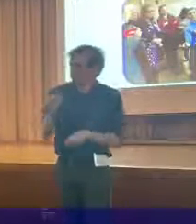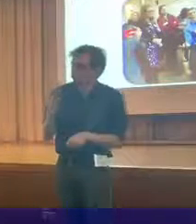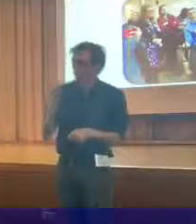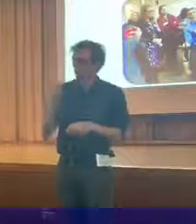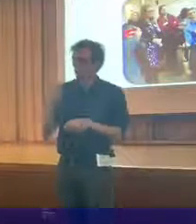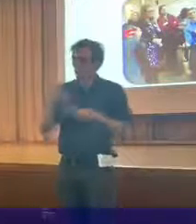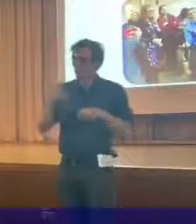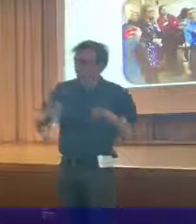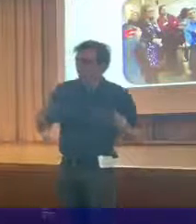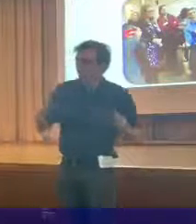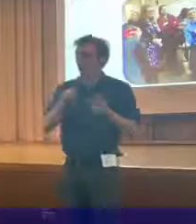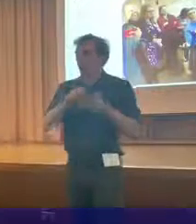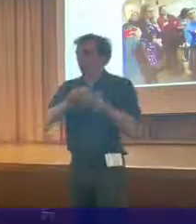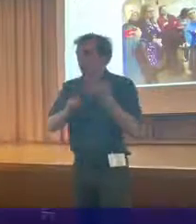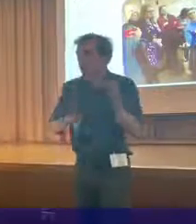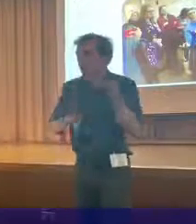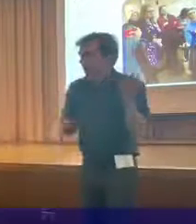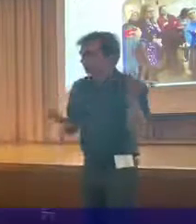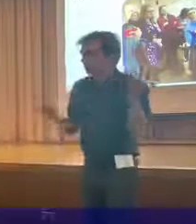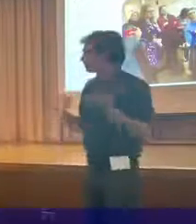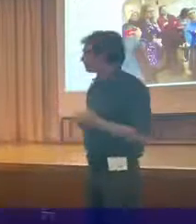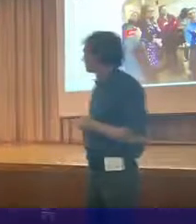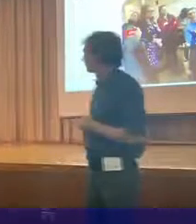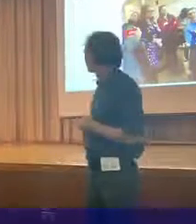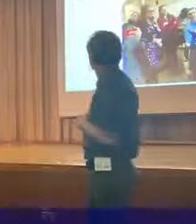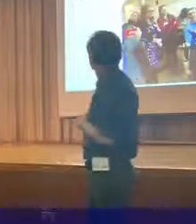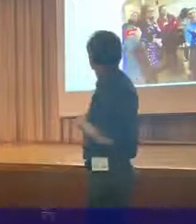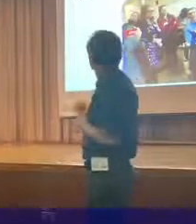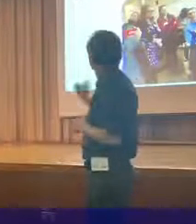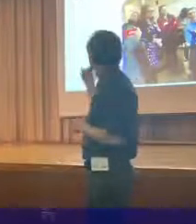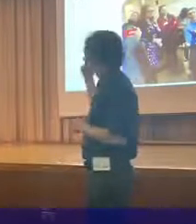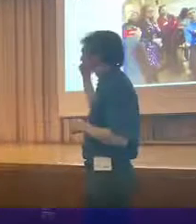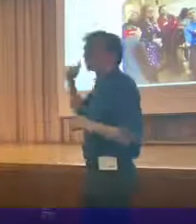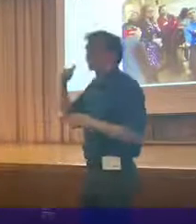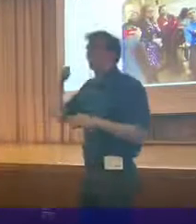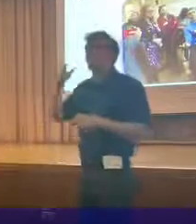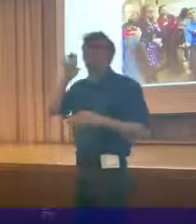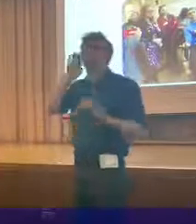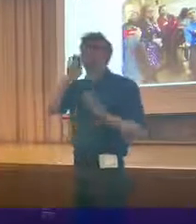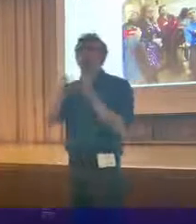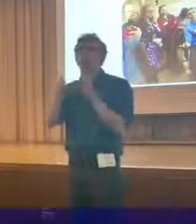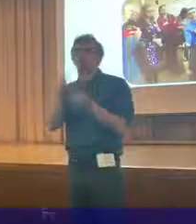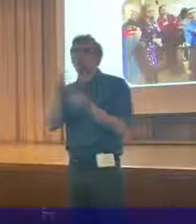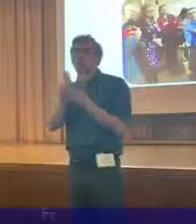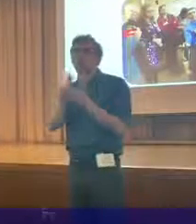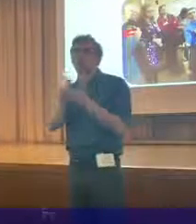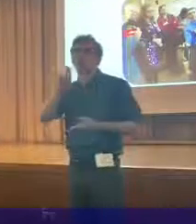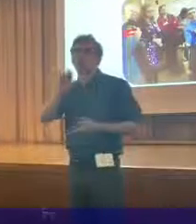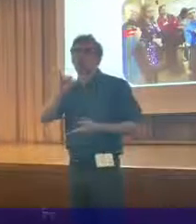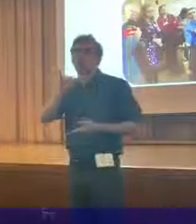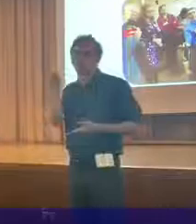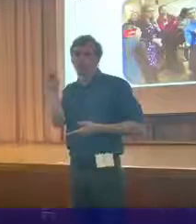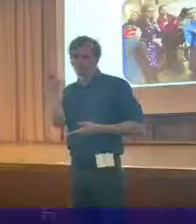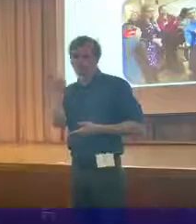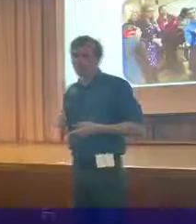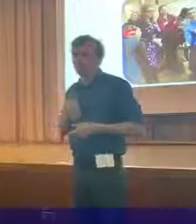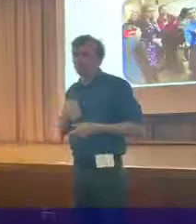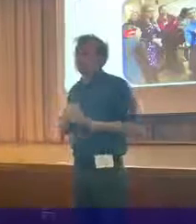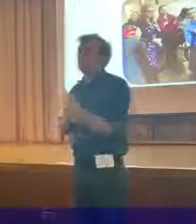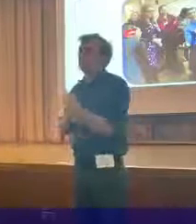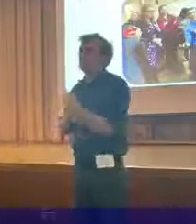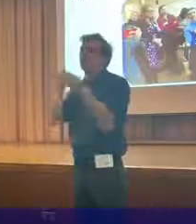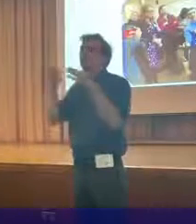Usability Day at the University of Minnesota last year, and Chad is explaining how speech recognition software works